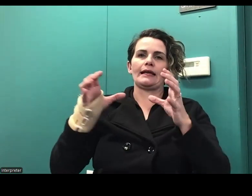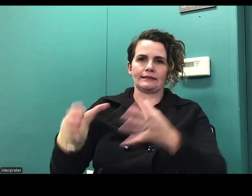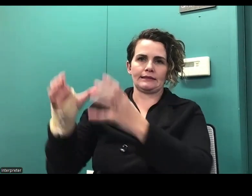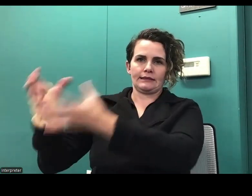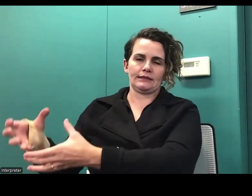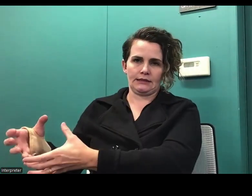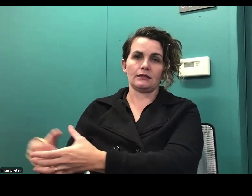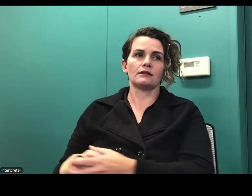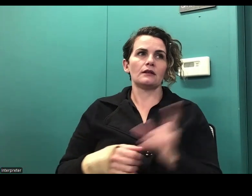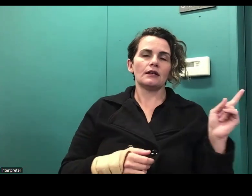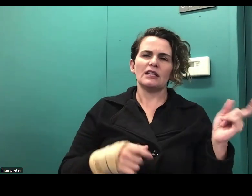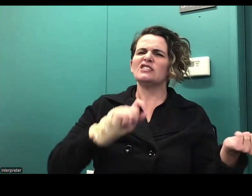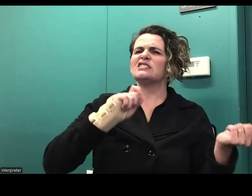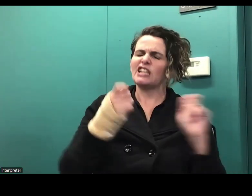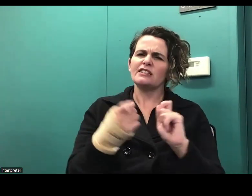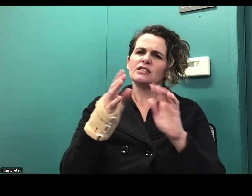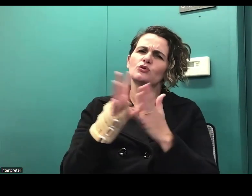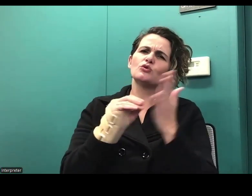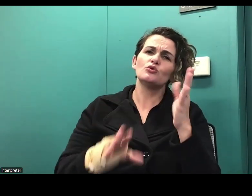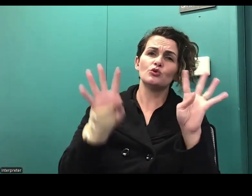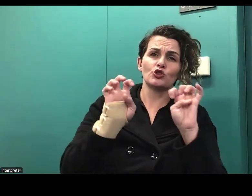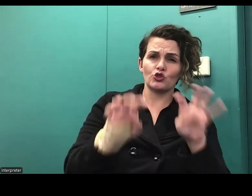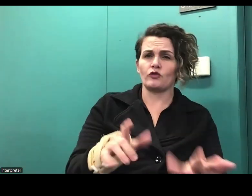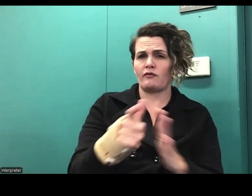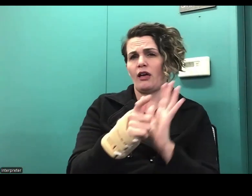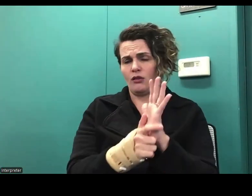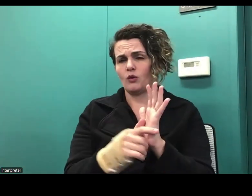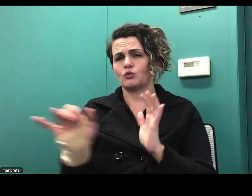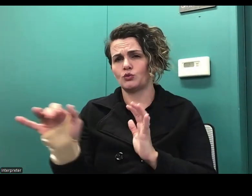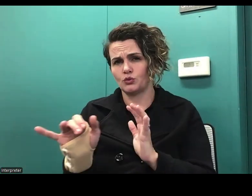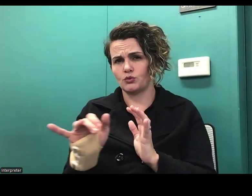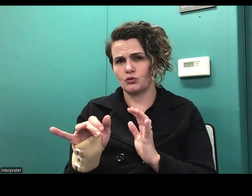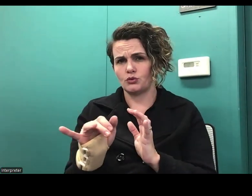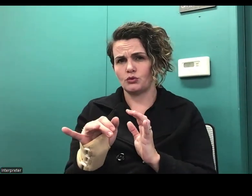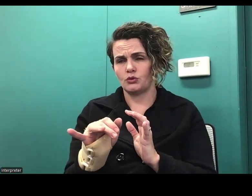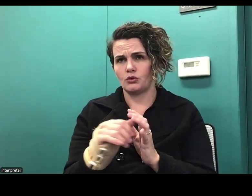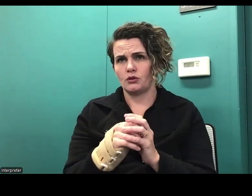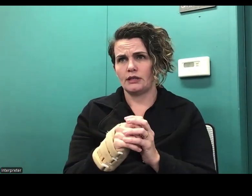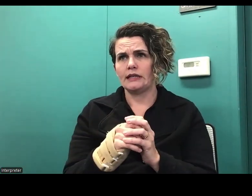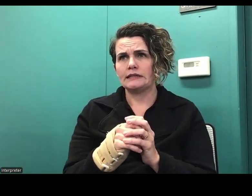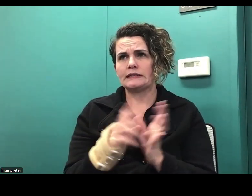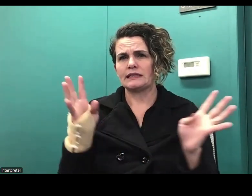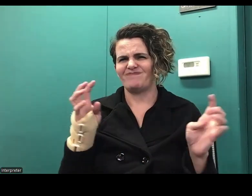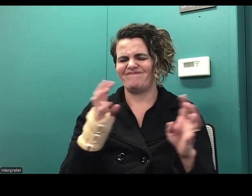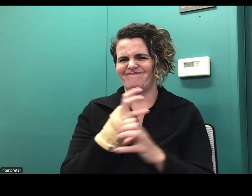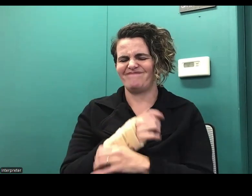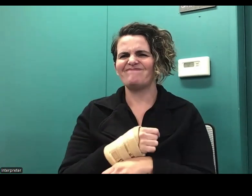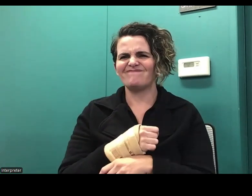There were changes in student survey laws too that I have in here, and it's complicated.